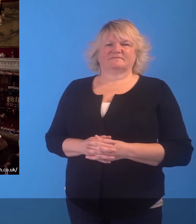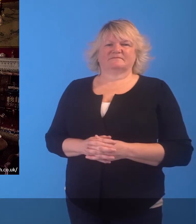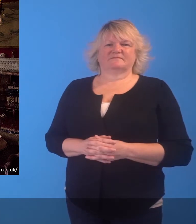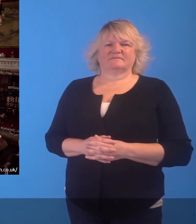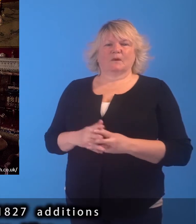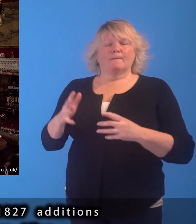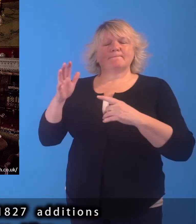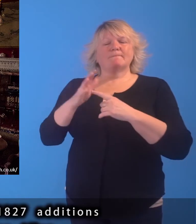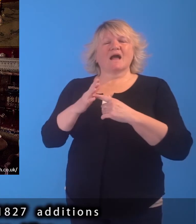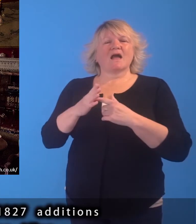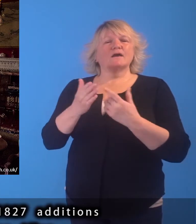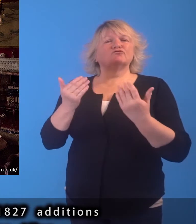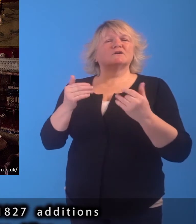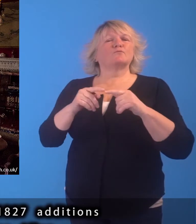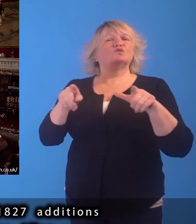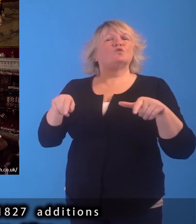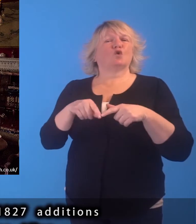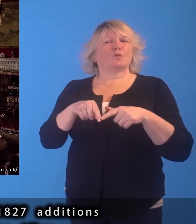owned by Queen Victoria.